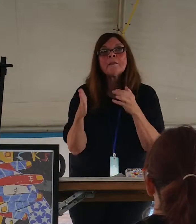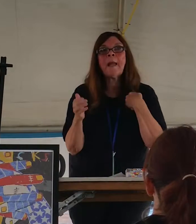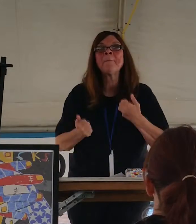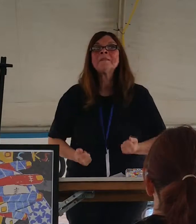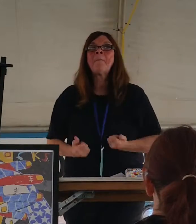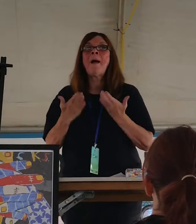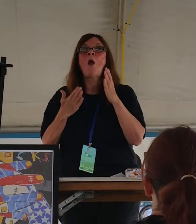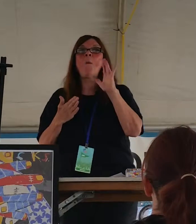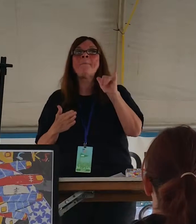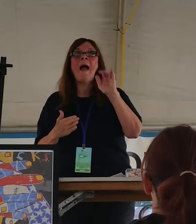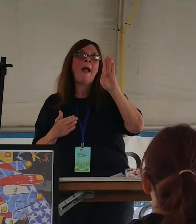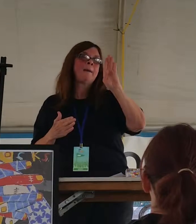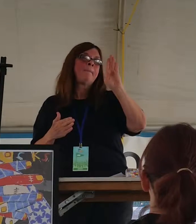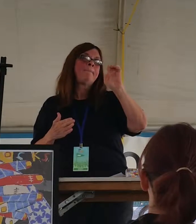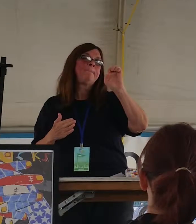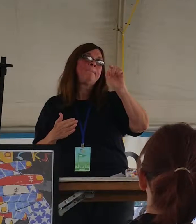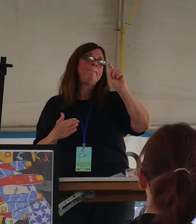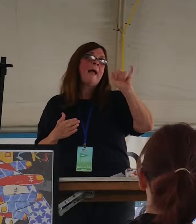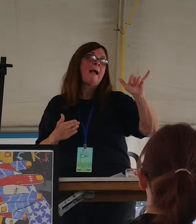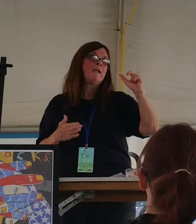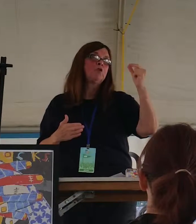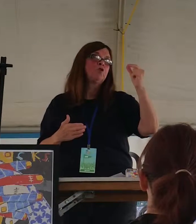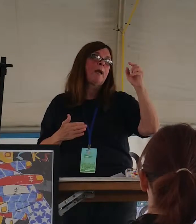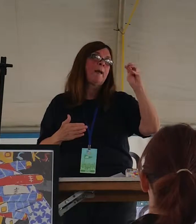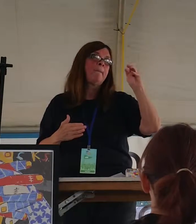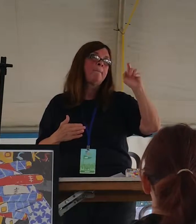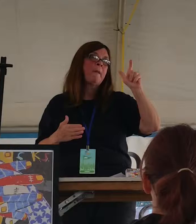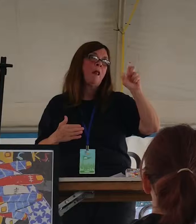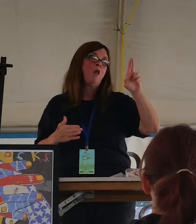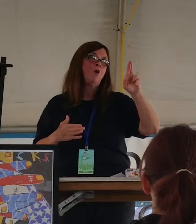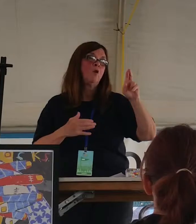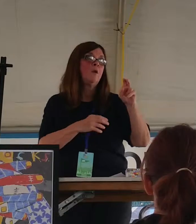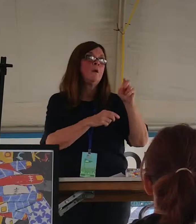America. That's what inspired me.